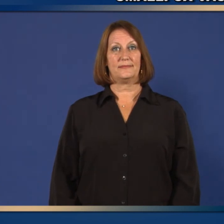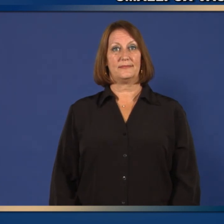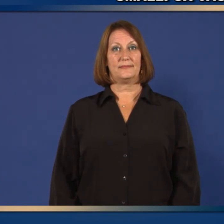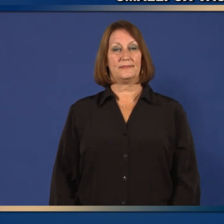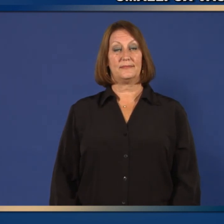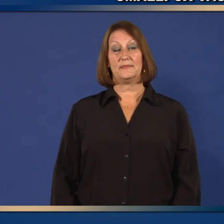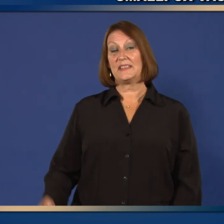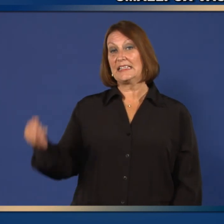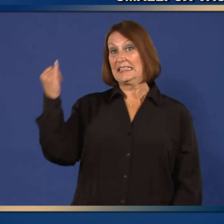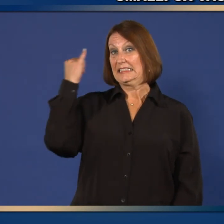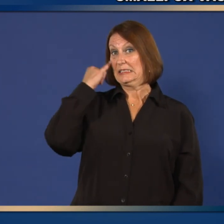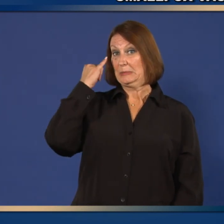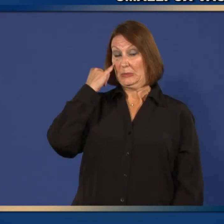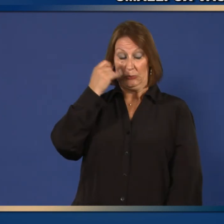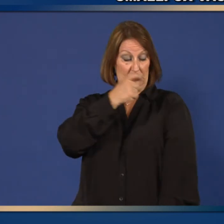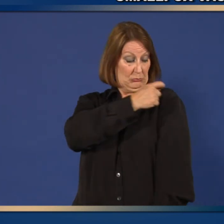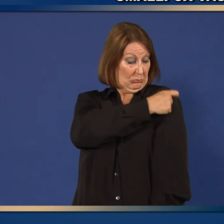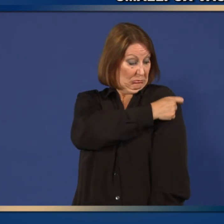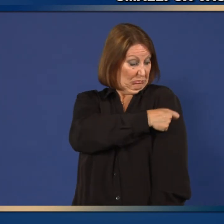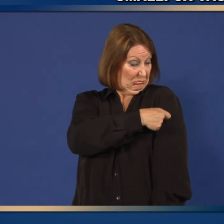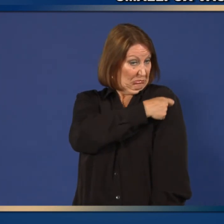Treating serious problems.